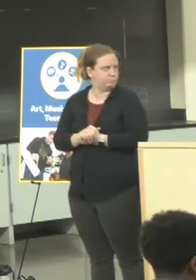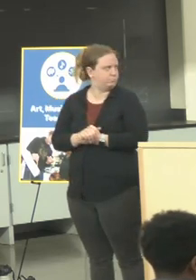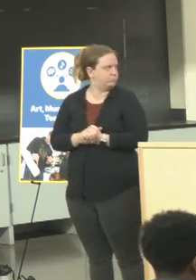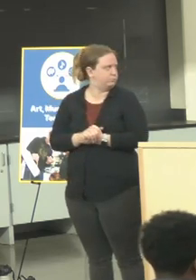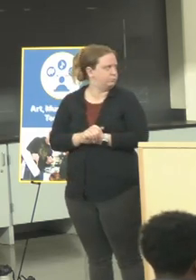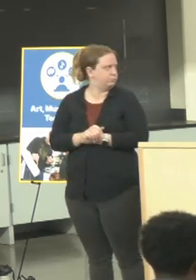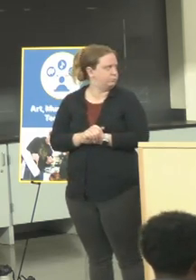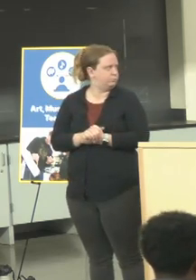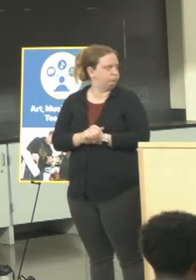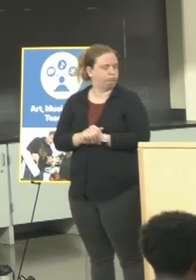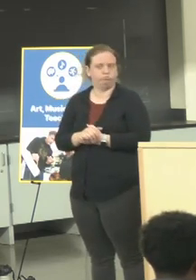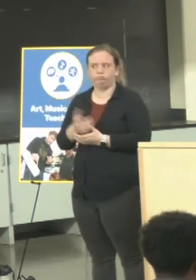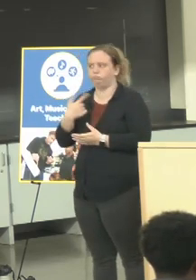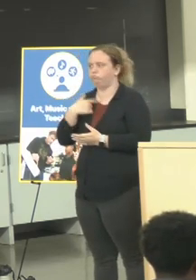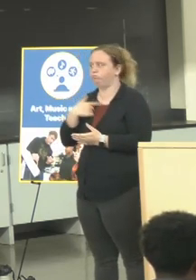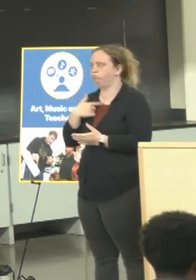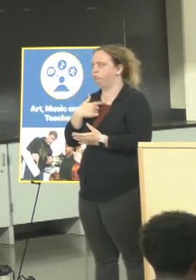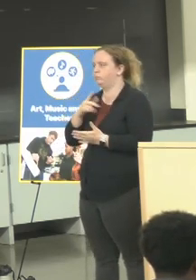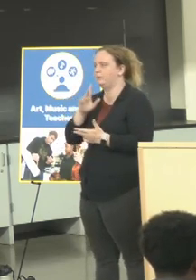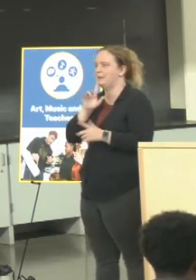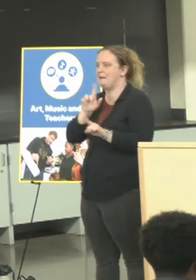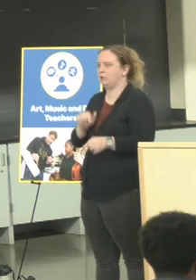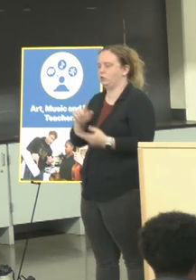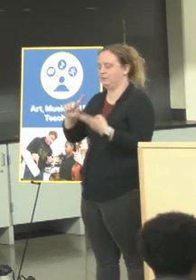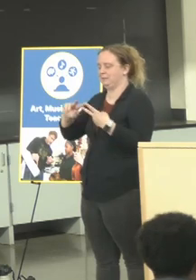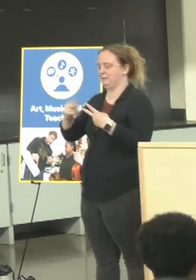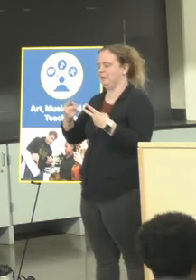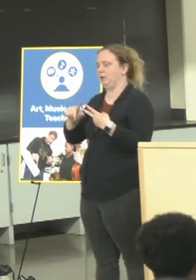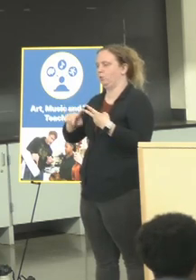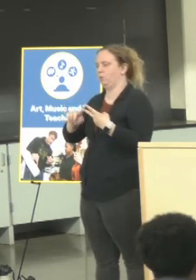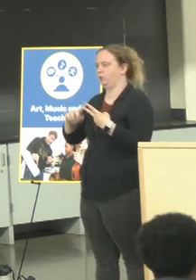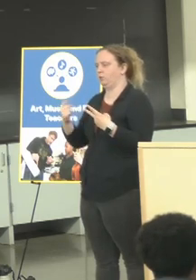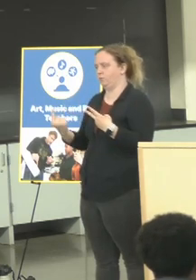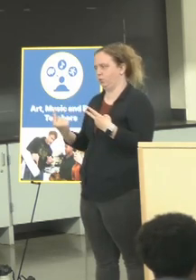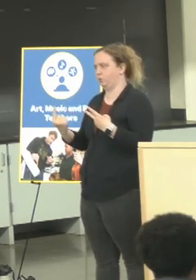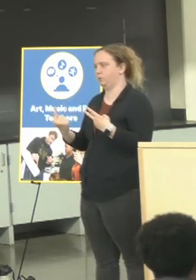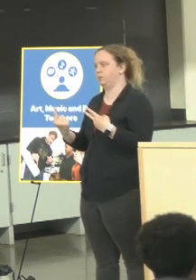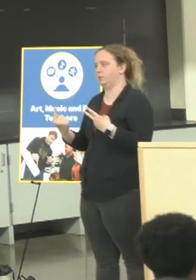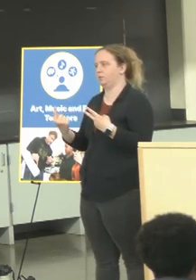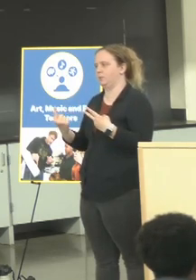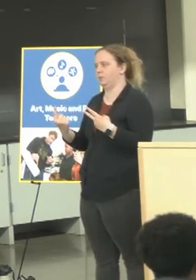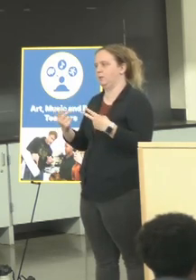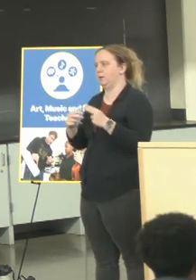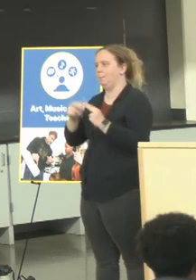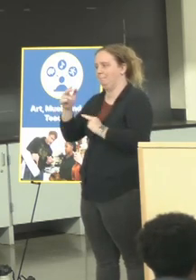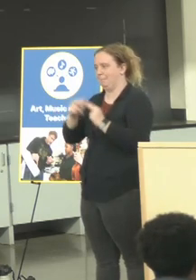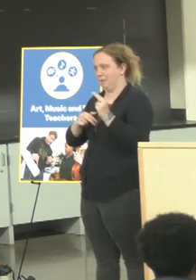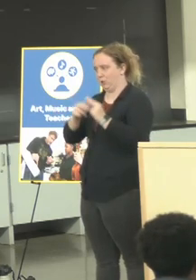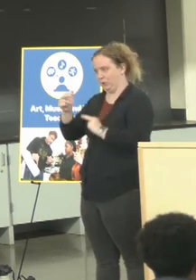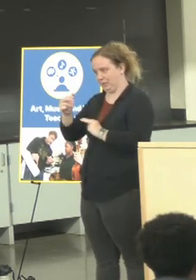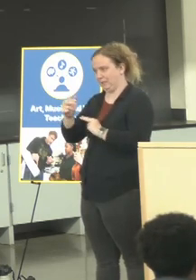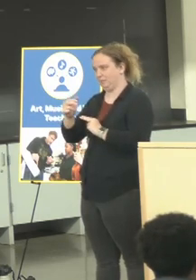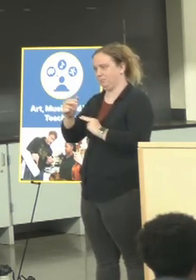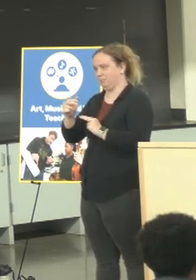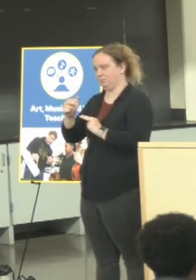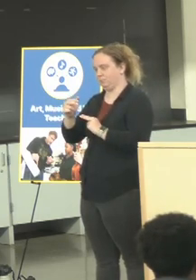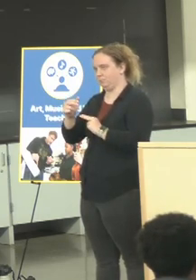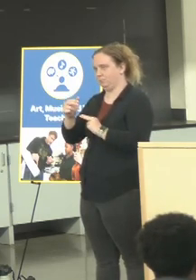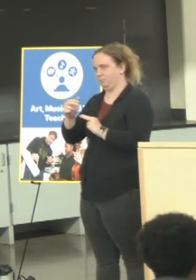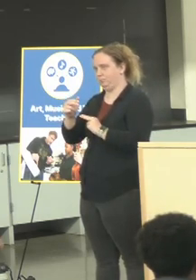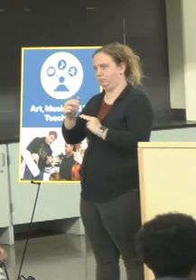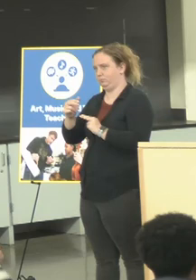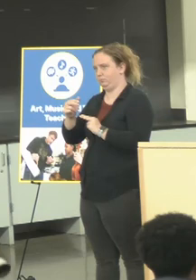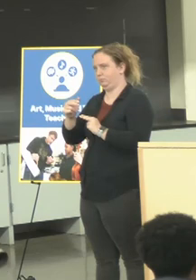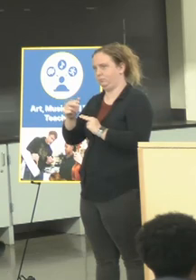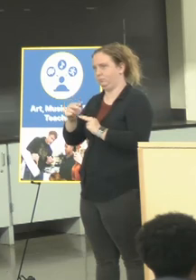So maybe I'll take the second question first. The building condition is one of the guiding principles that Dr. Jones describes.